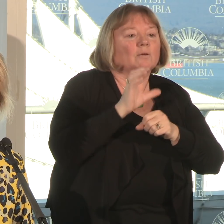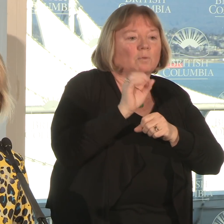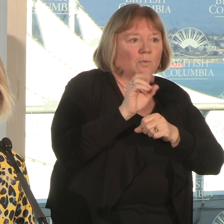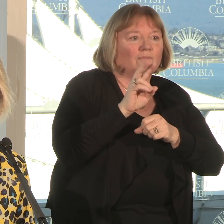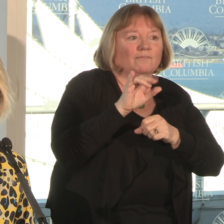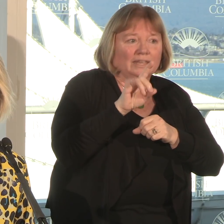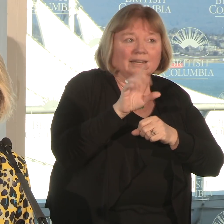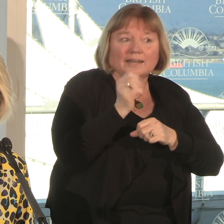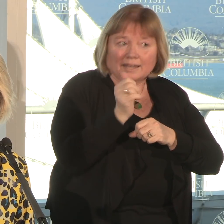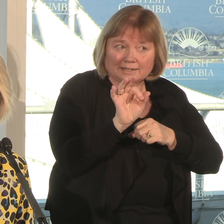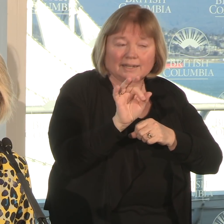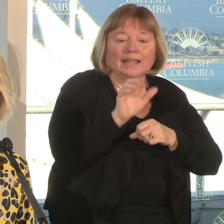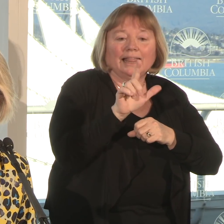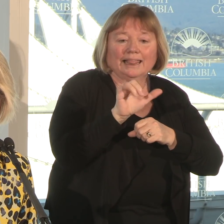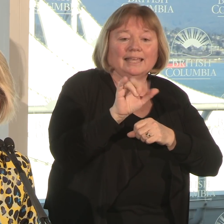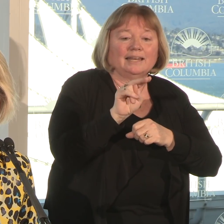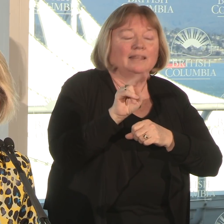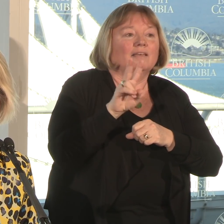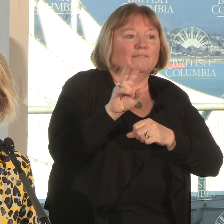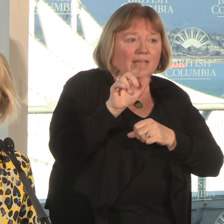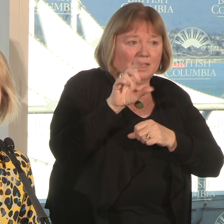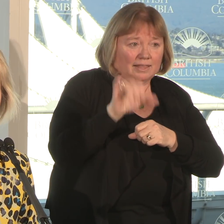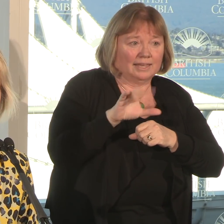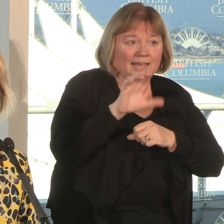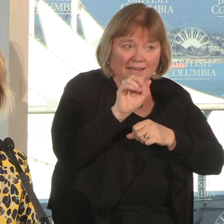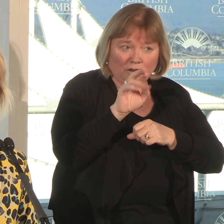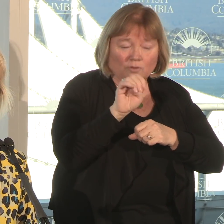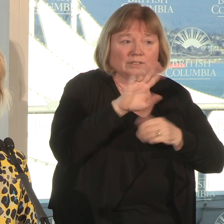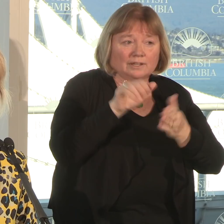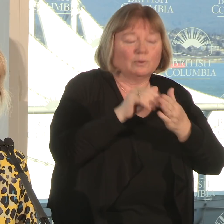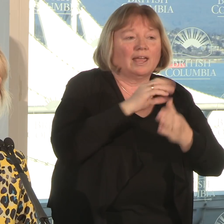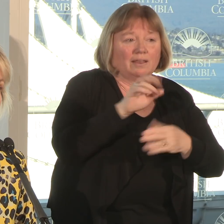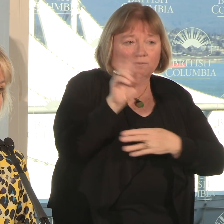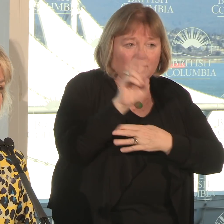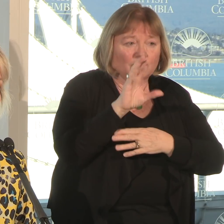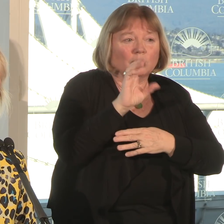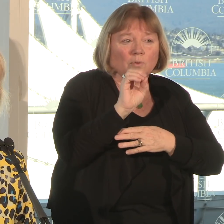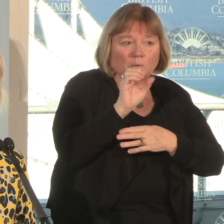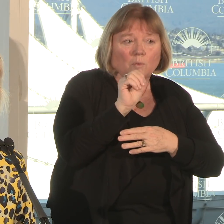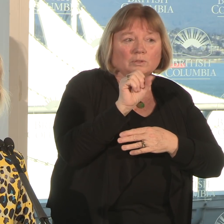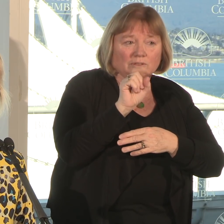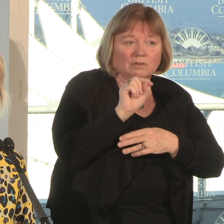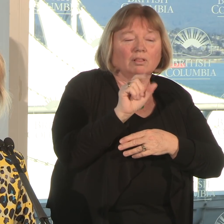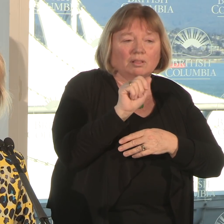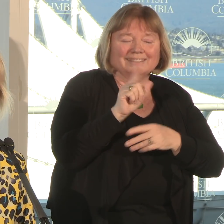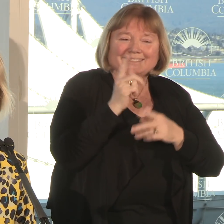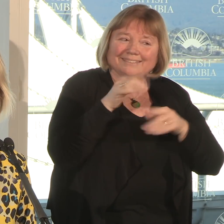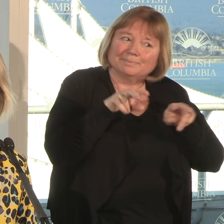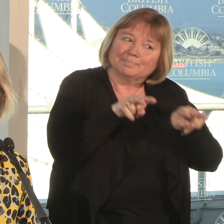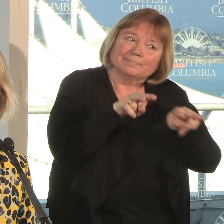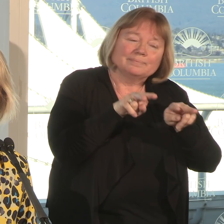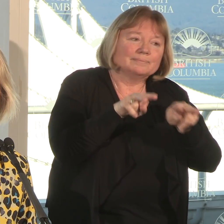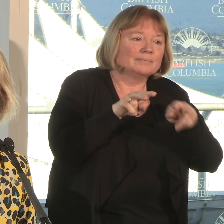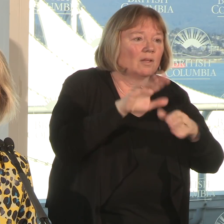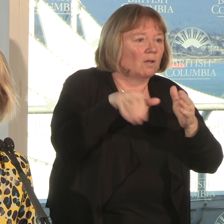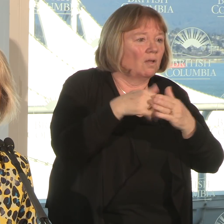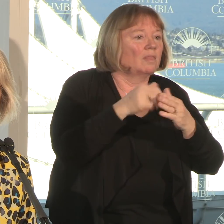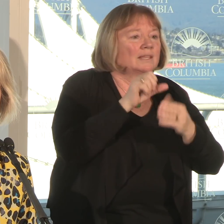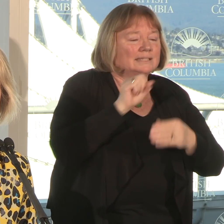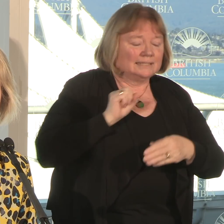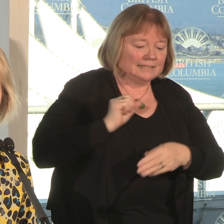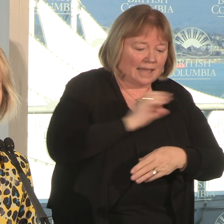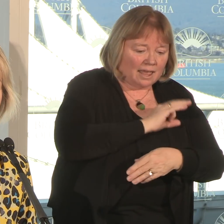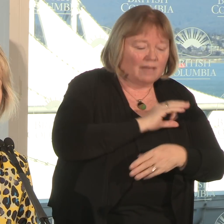COVID-19 from the Lynn Valley Care Centre. And Vancouver Coastal continues to monitor all of the staff and